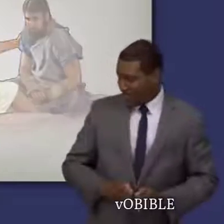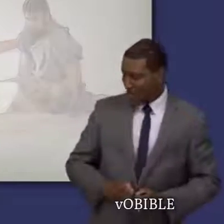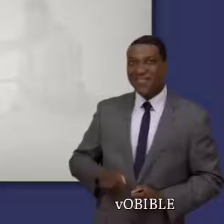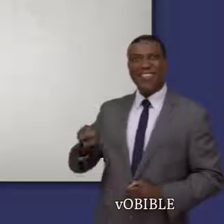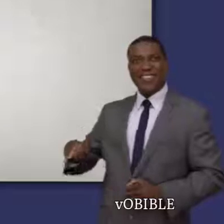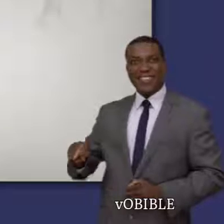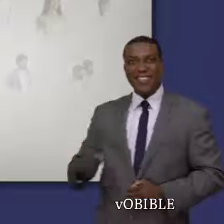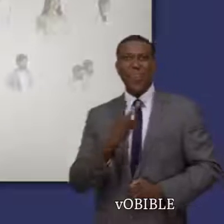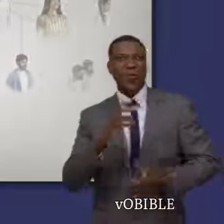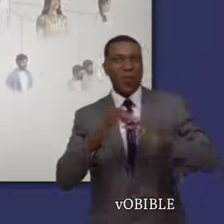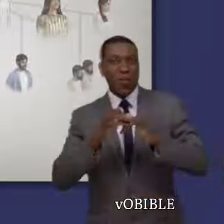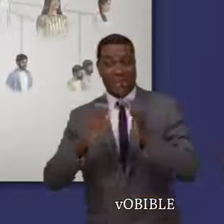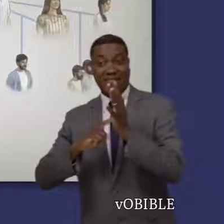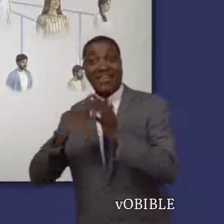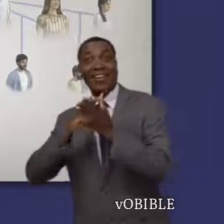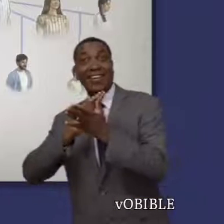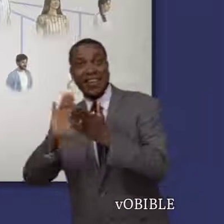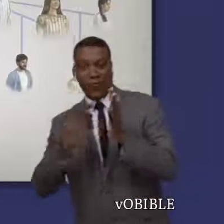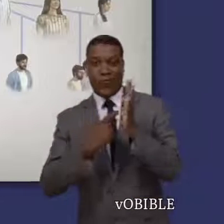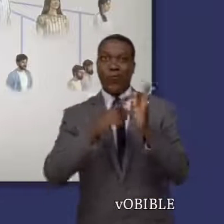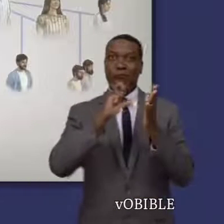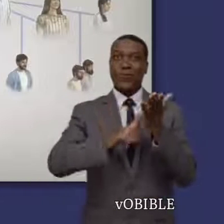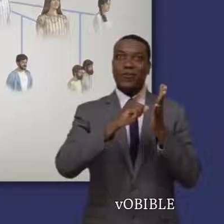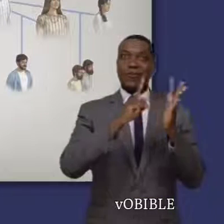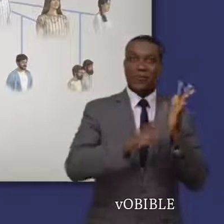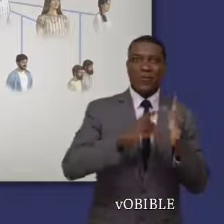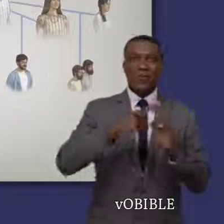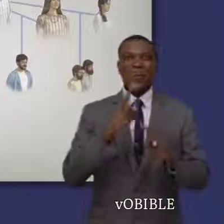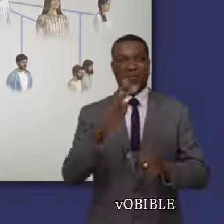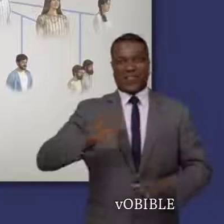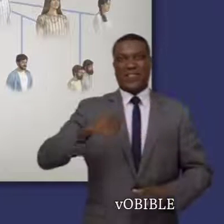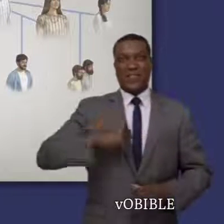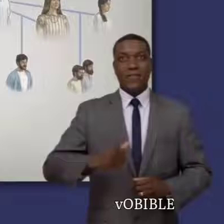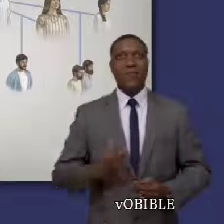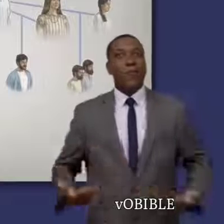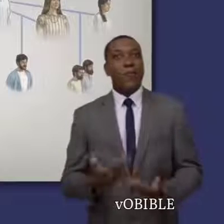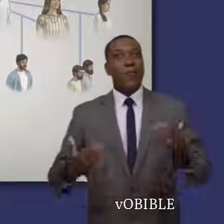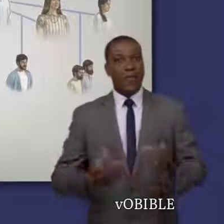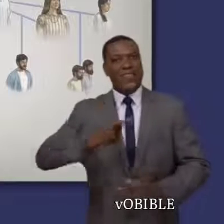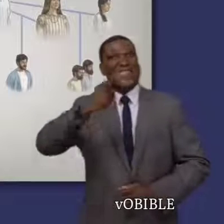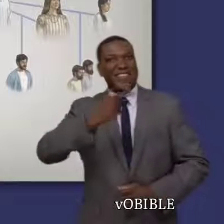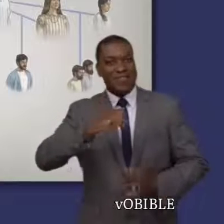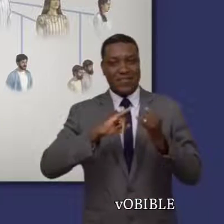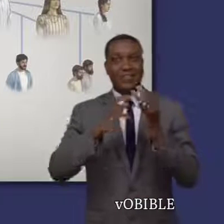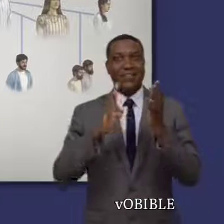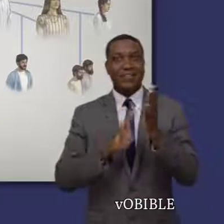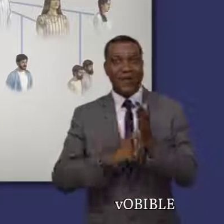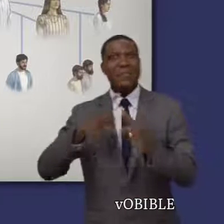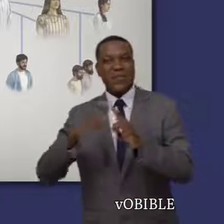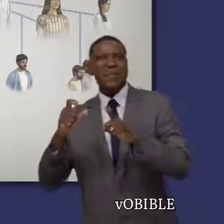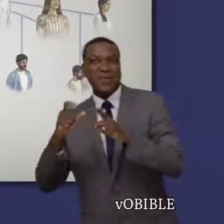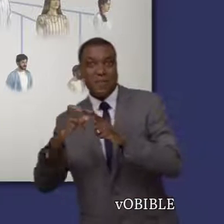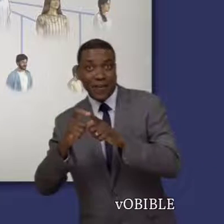Aram. There, by means of Leah, Rachel, and their two maidservants, Jacob fathers